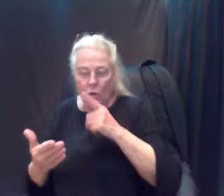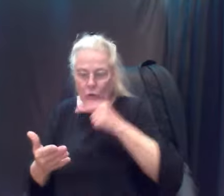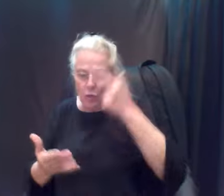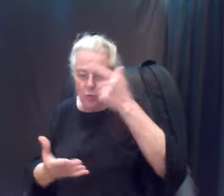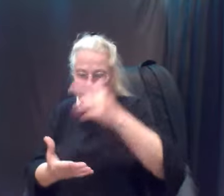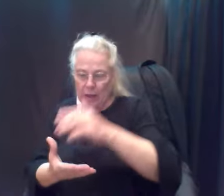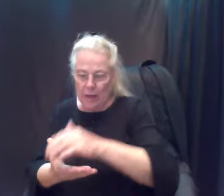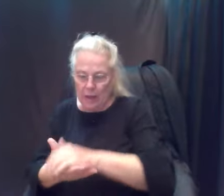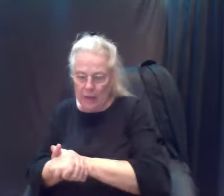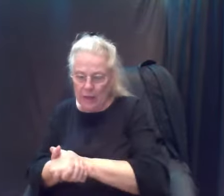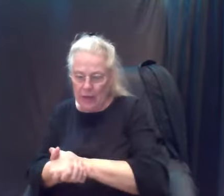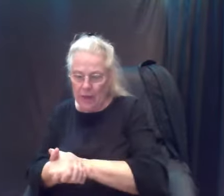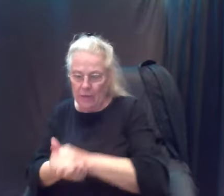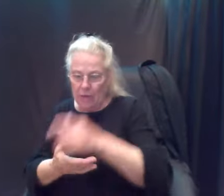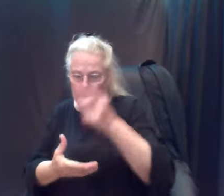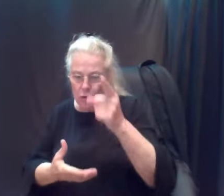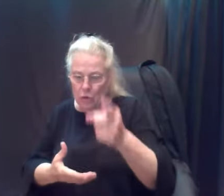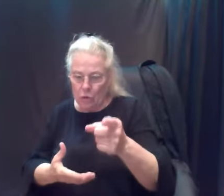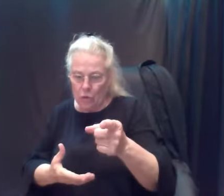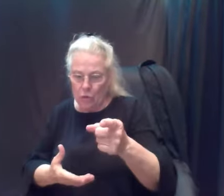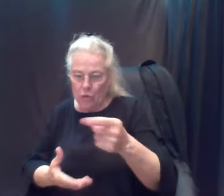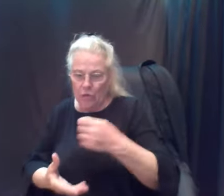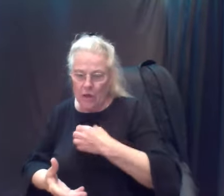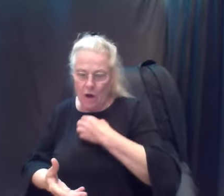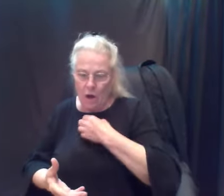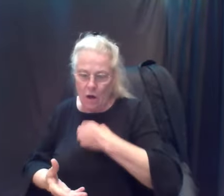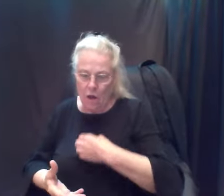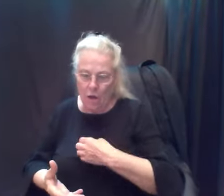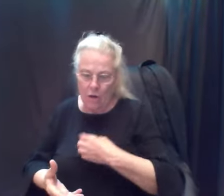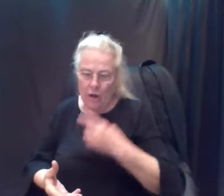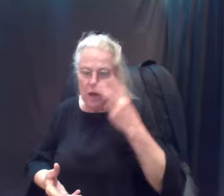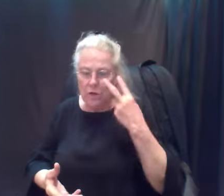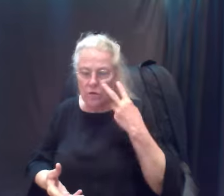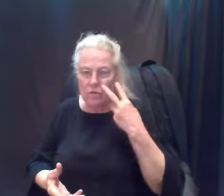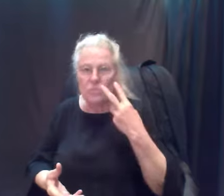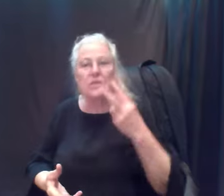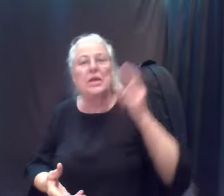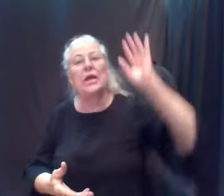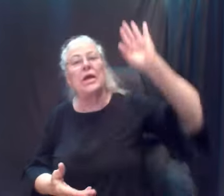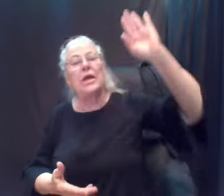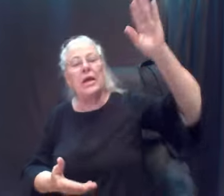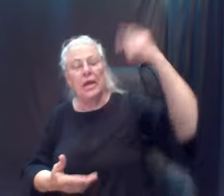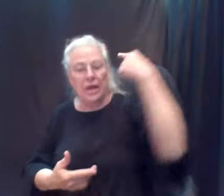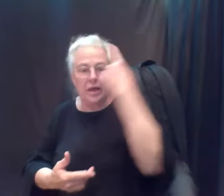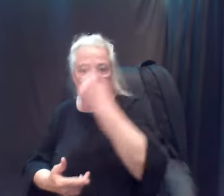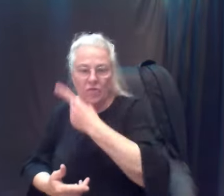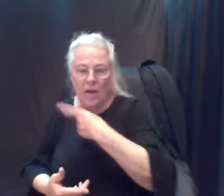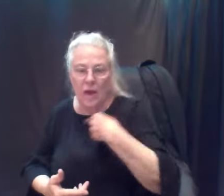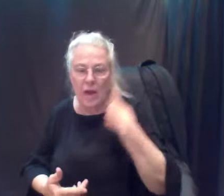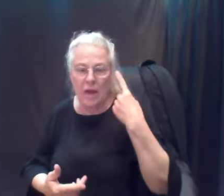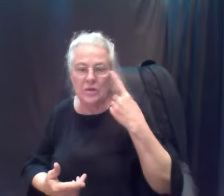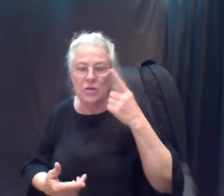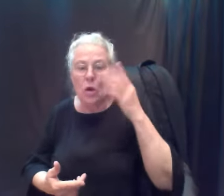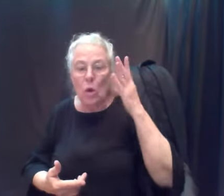who believe. You that are longing to see his face,